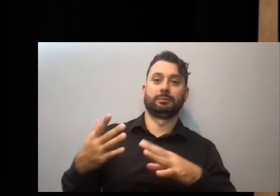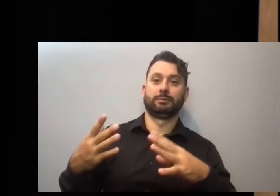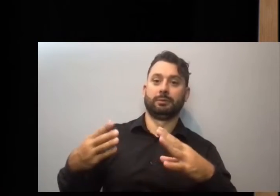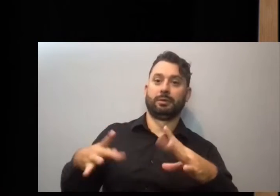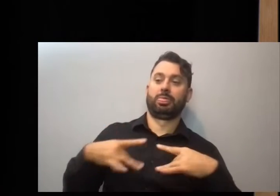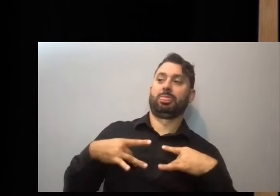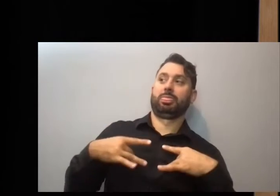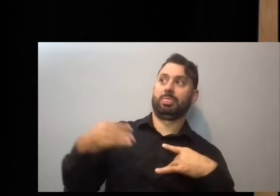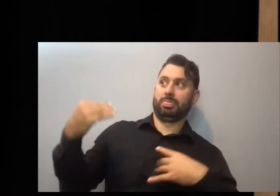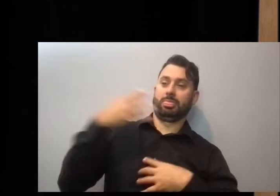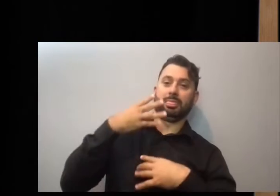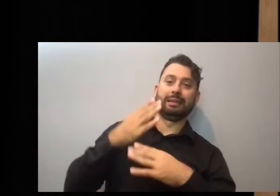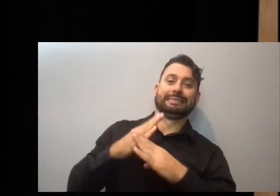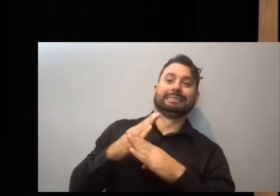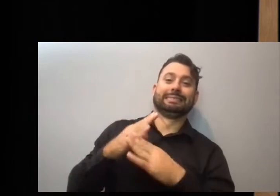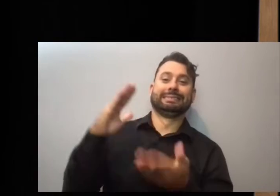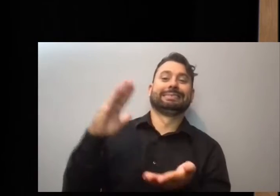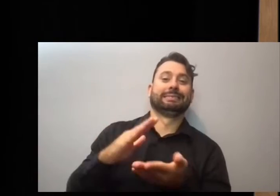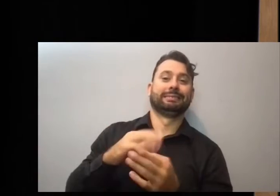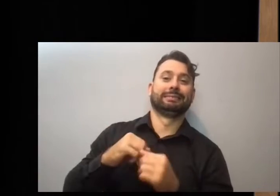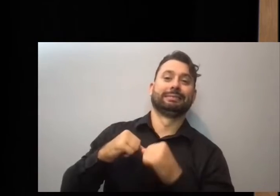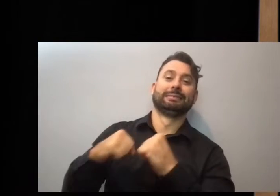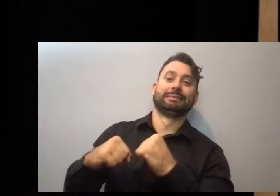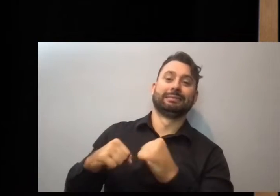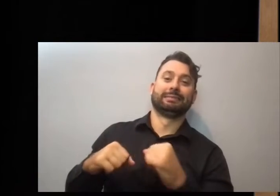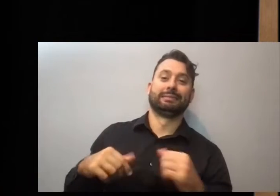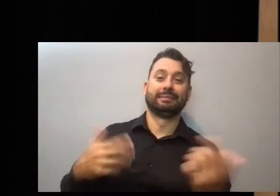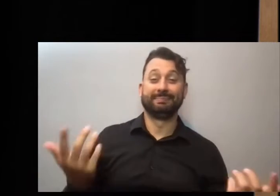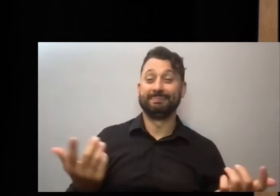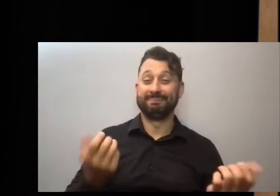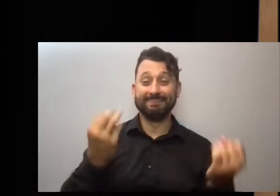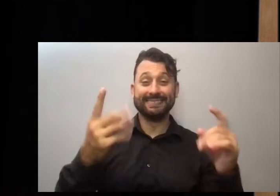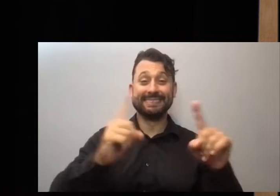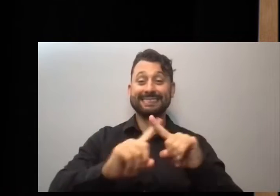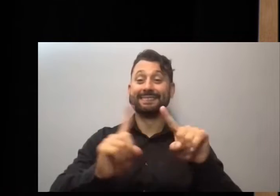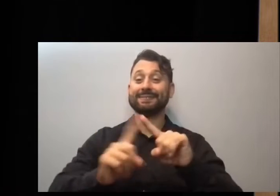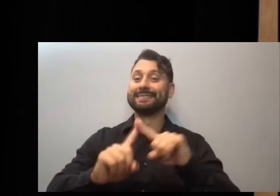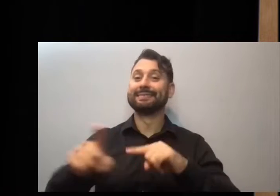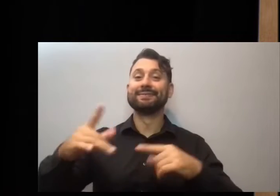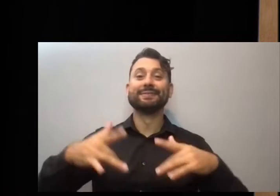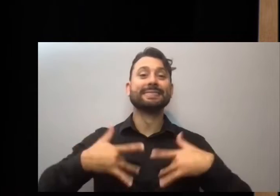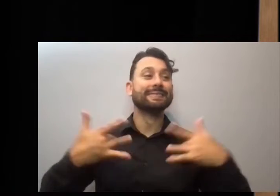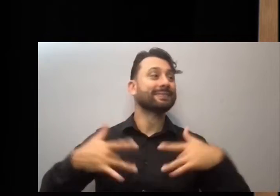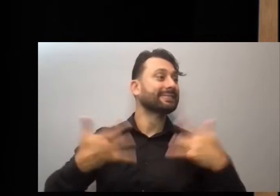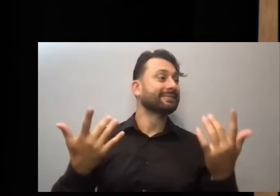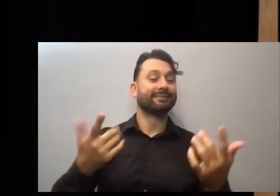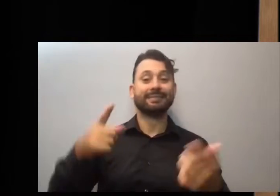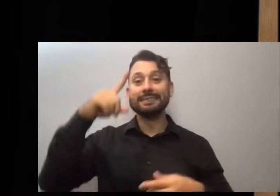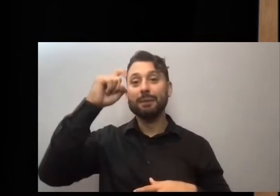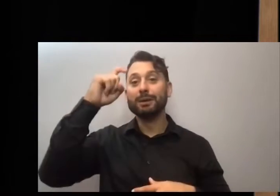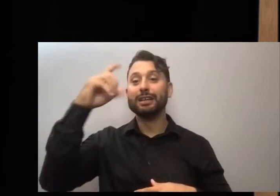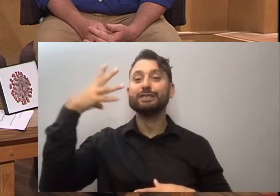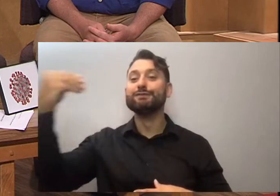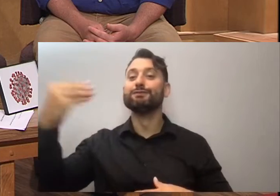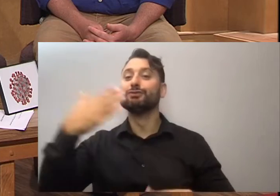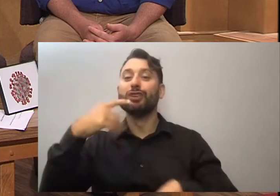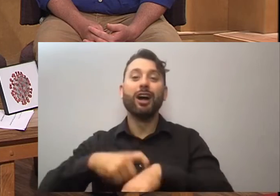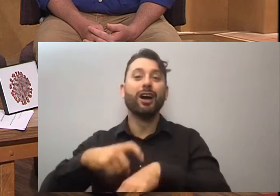events this summer, outdoors even, that people have been there during their infectious time and they could spread it.